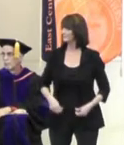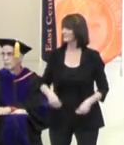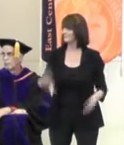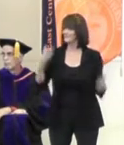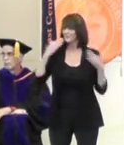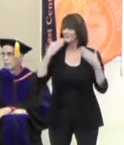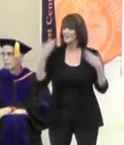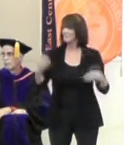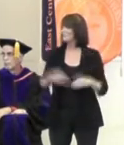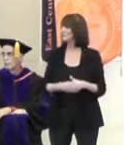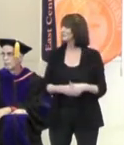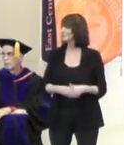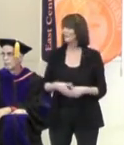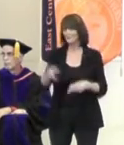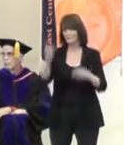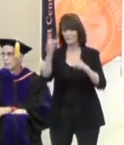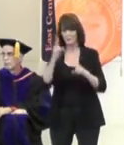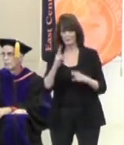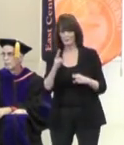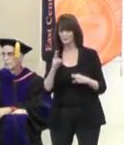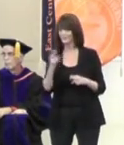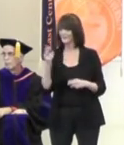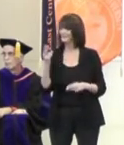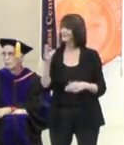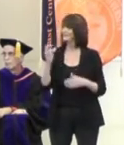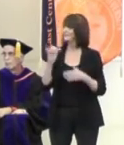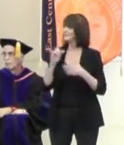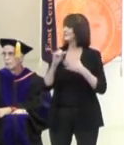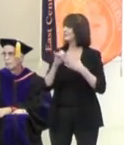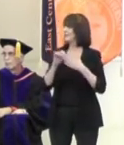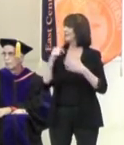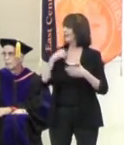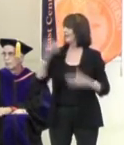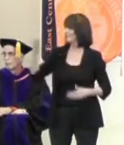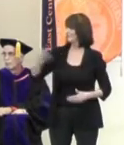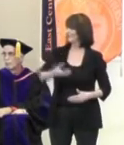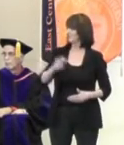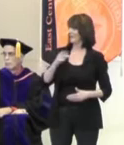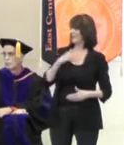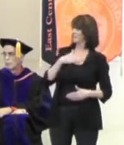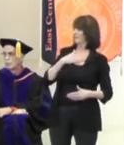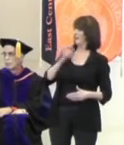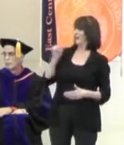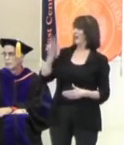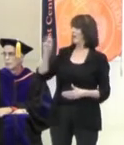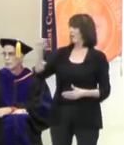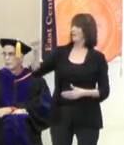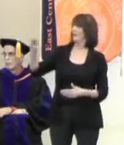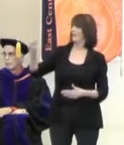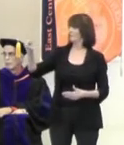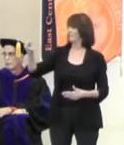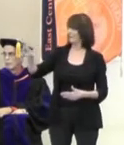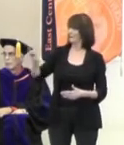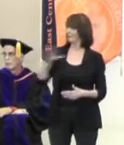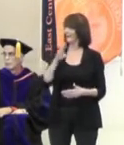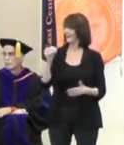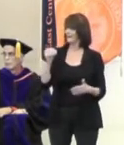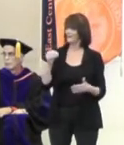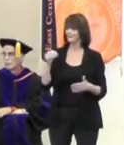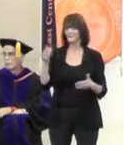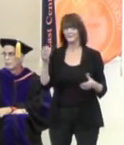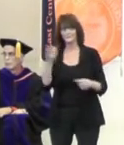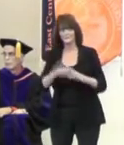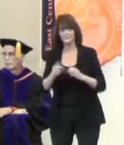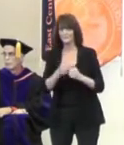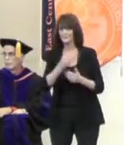Thank you, and the honor is that I invited back to my alma mater and to be here with you and